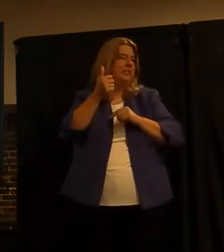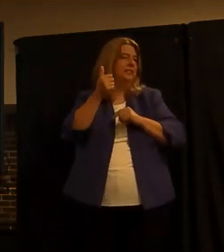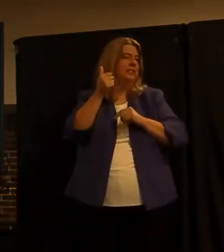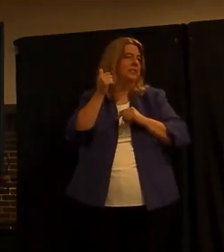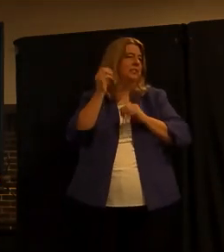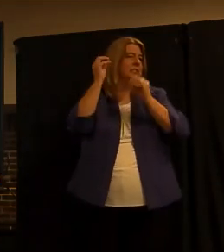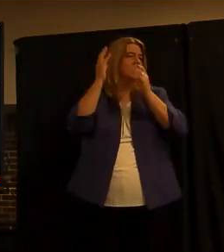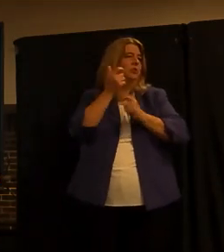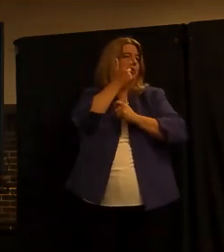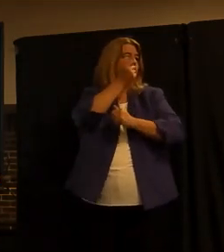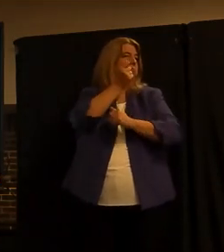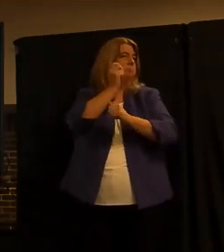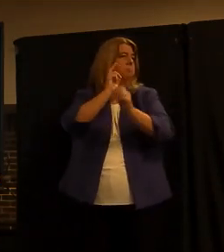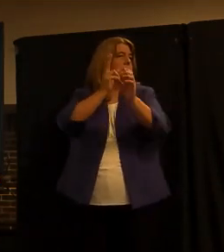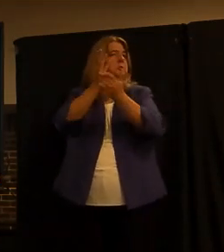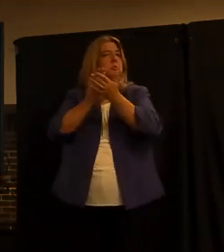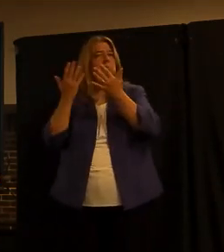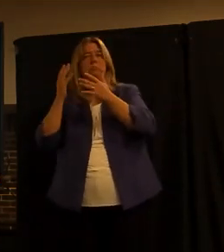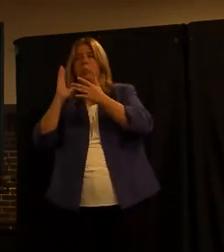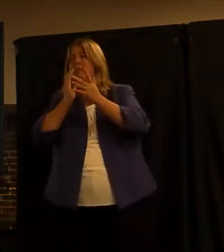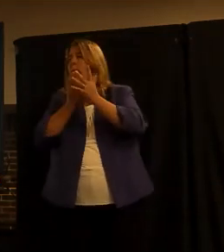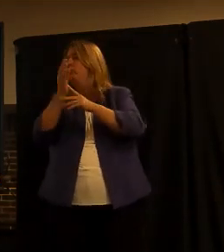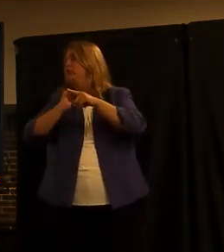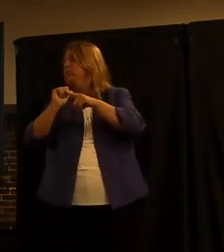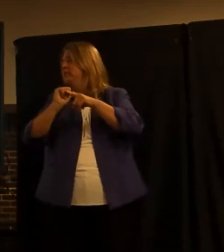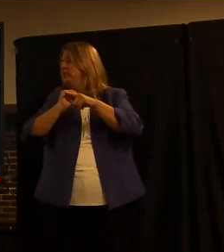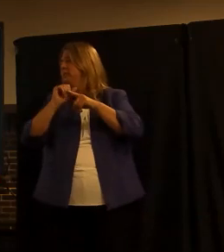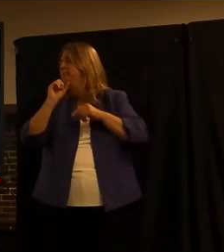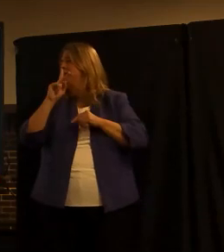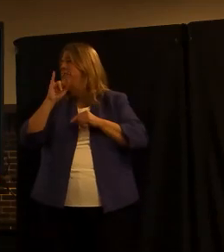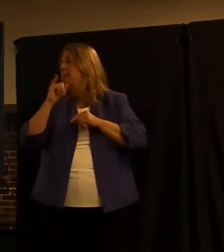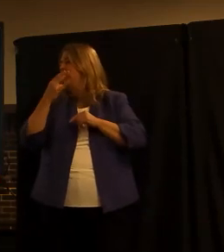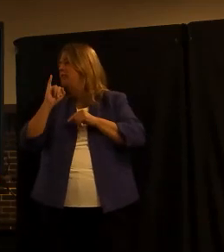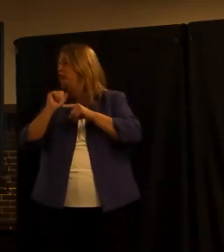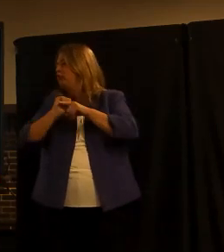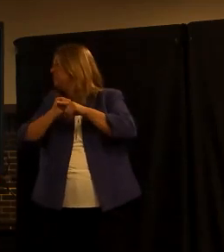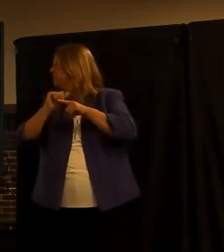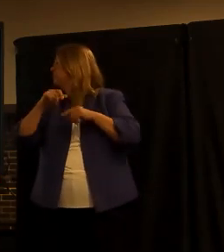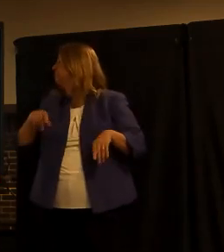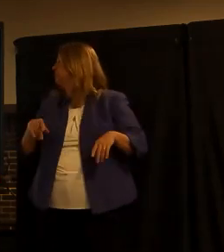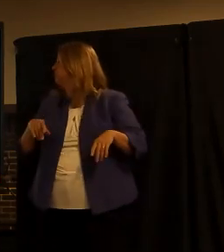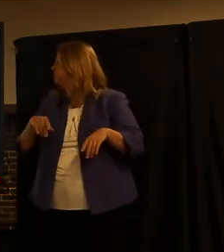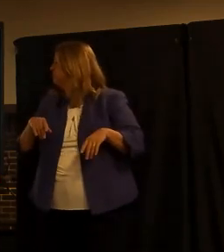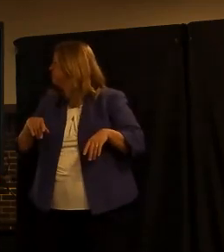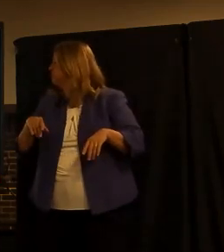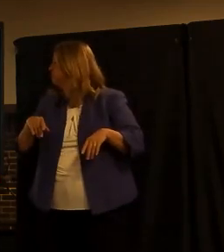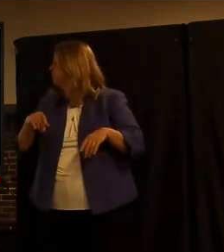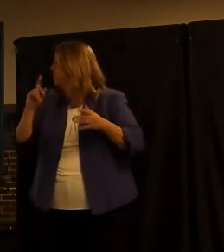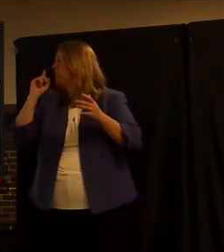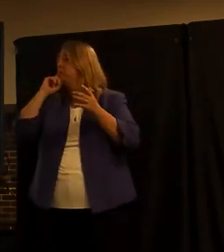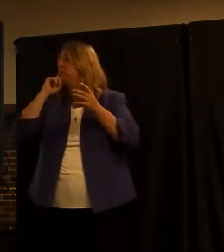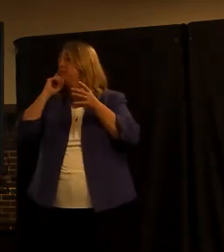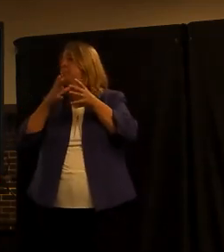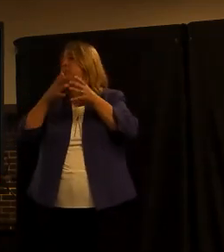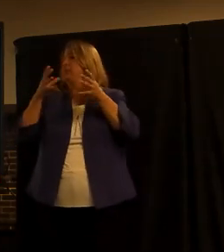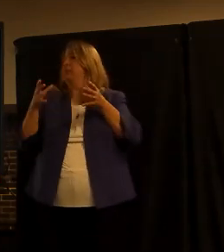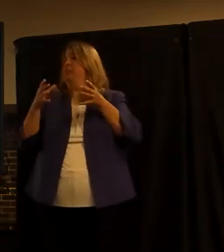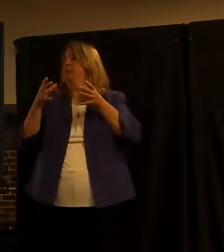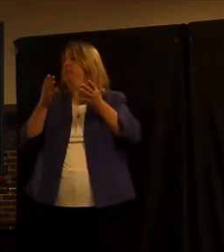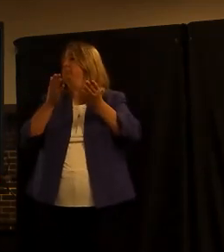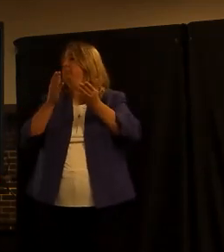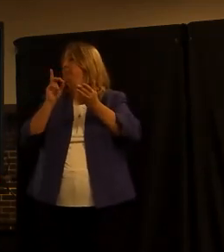state agency, our employees couldn't work for two different agencies concurrently. So we have about 10 teachers that are